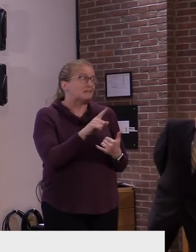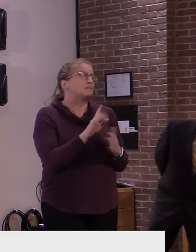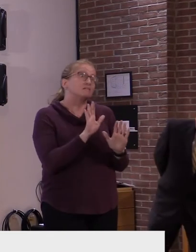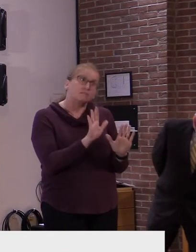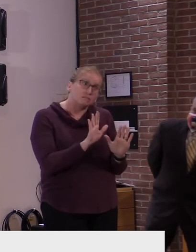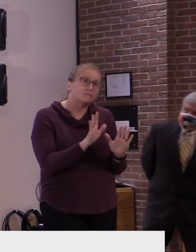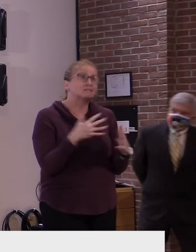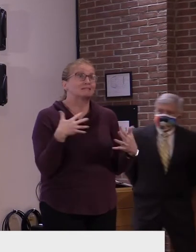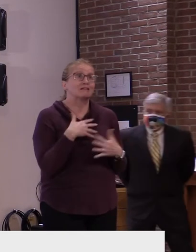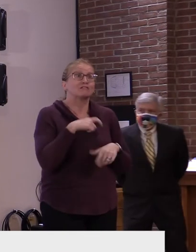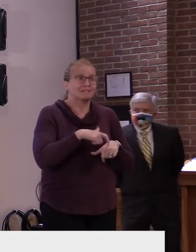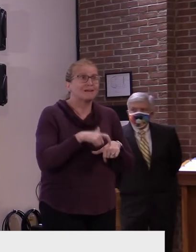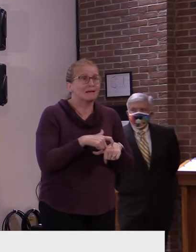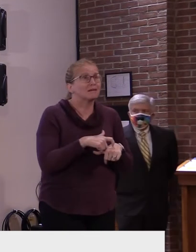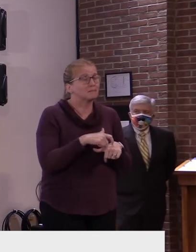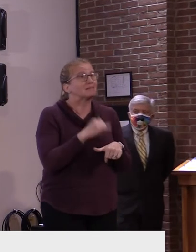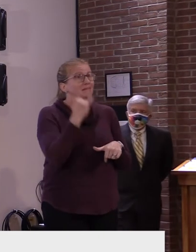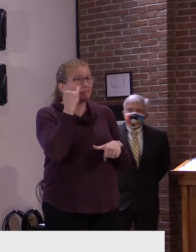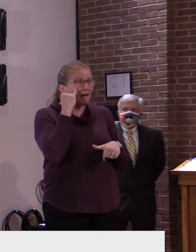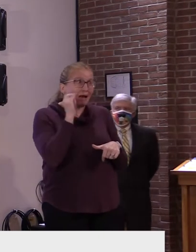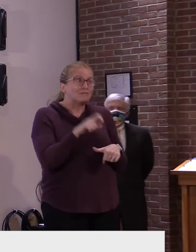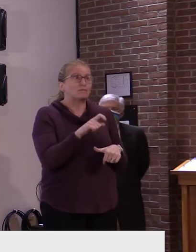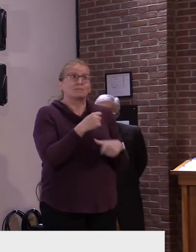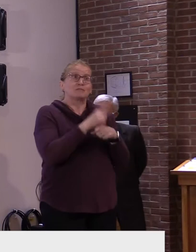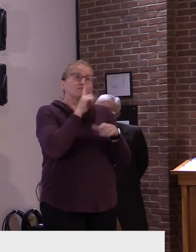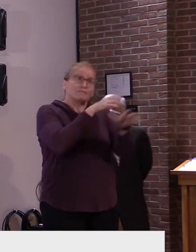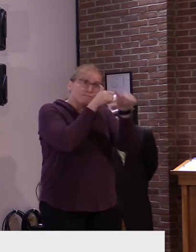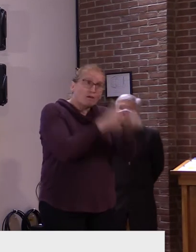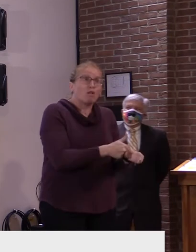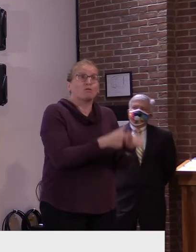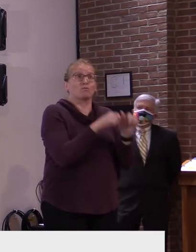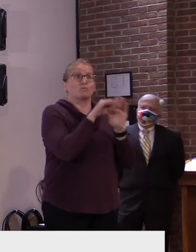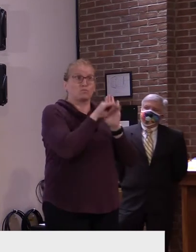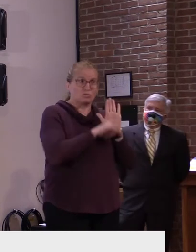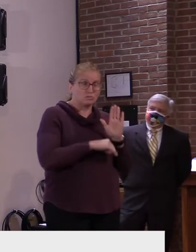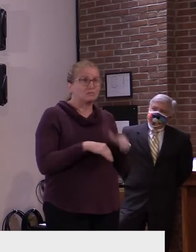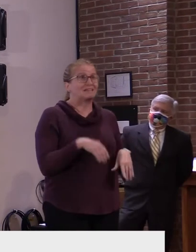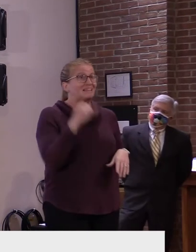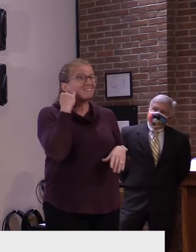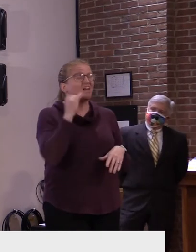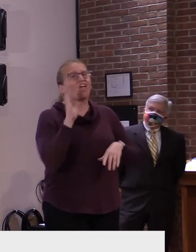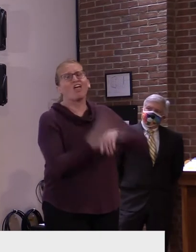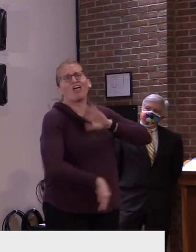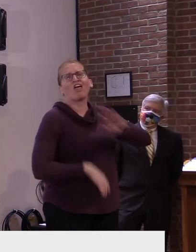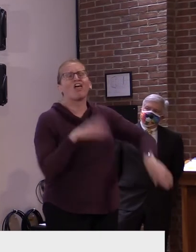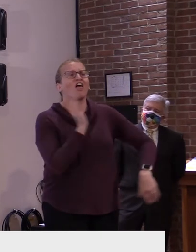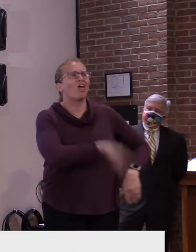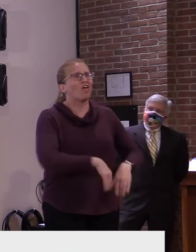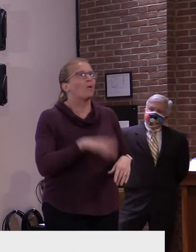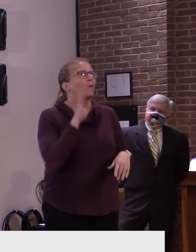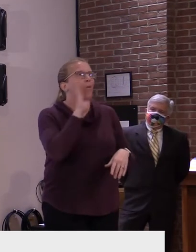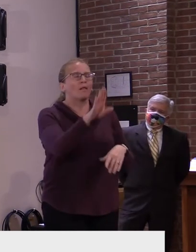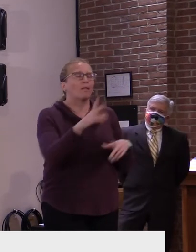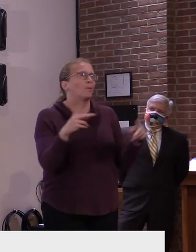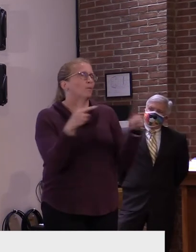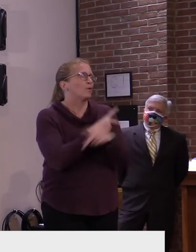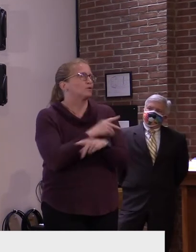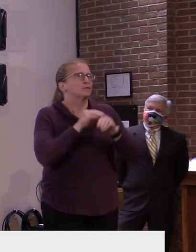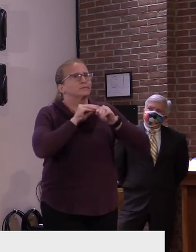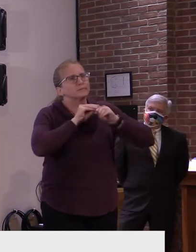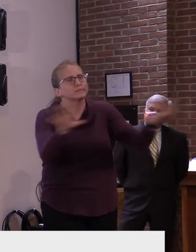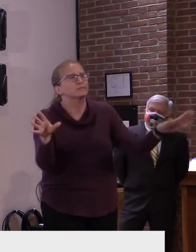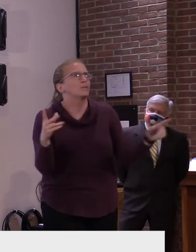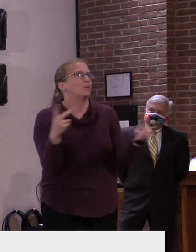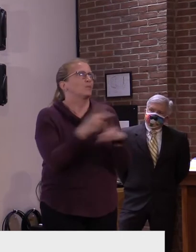will truly determine our future and i don't mean our long-term future i mean our immediate future